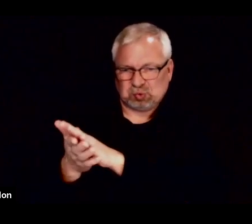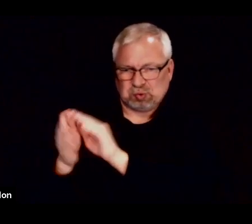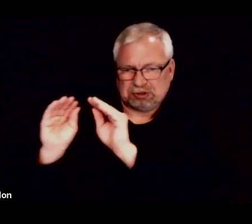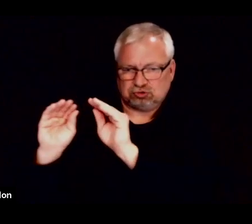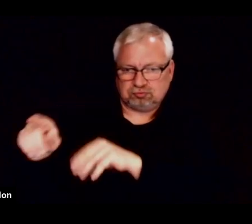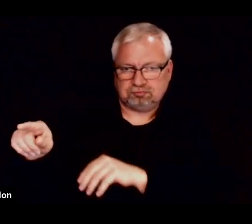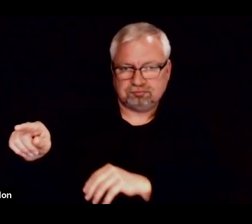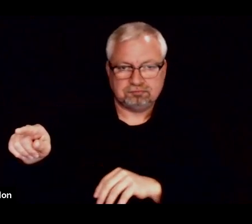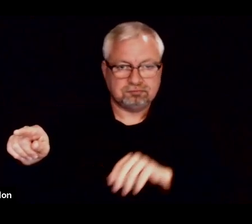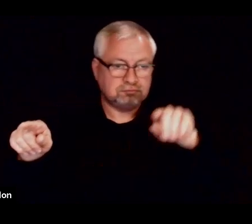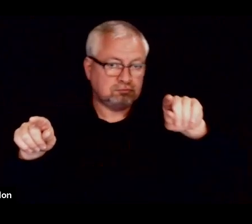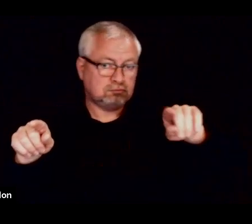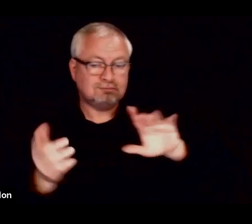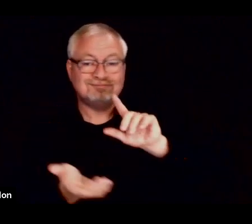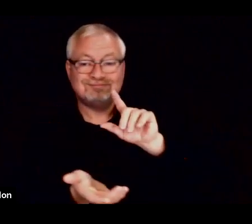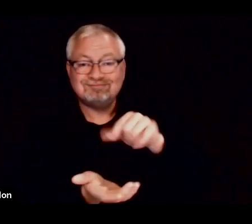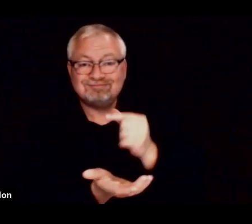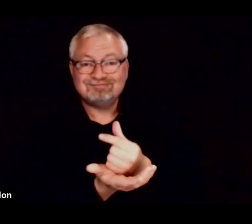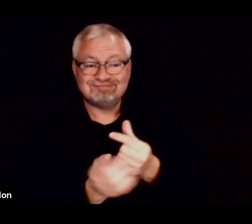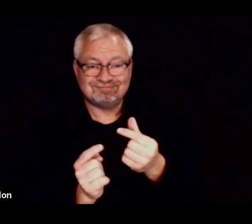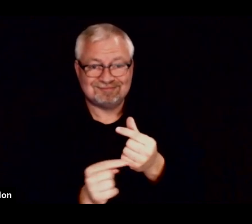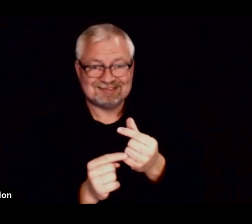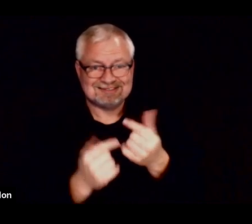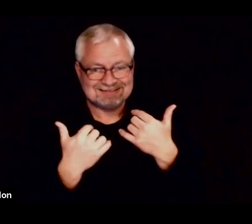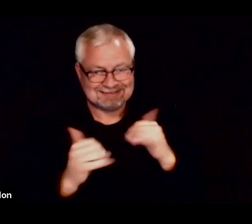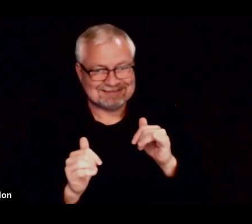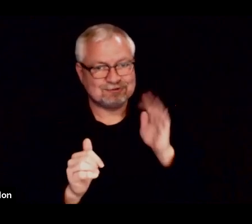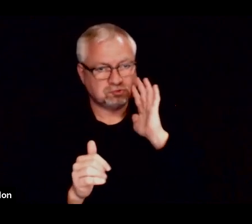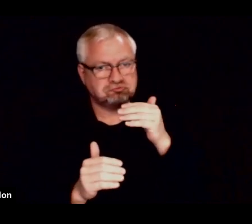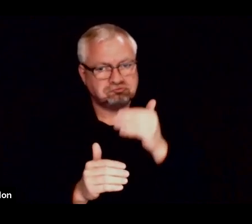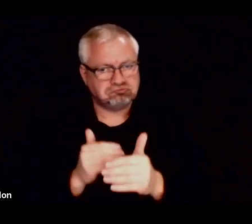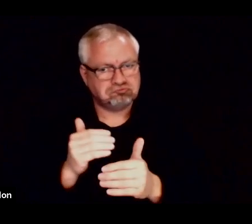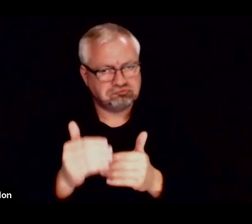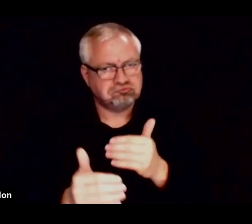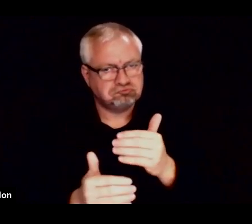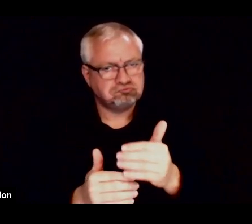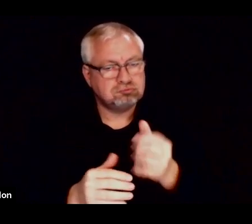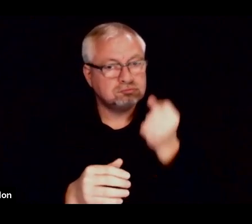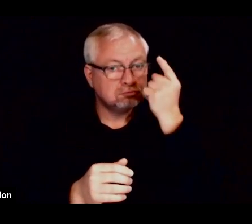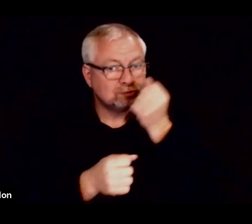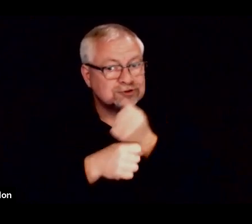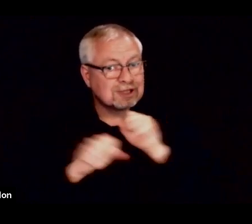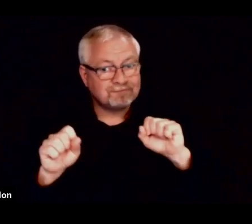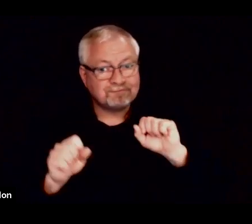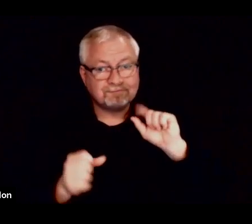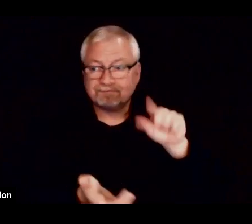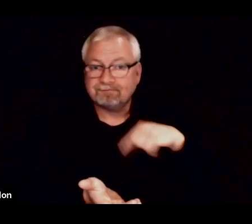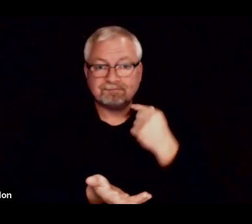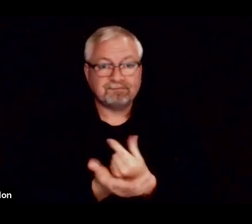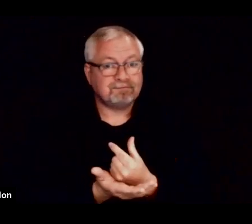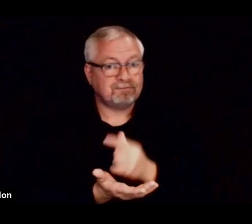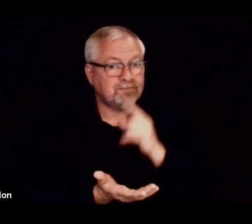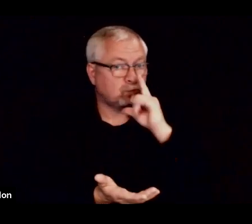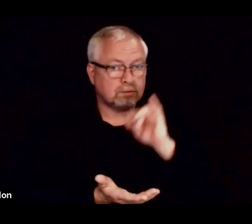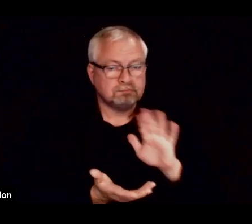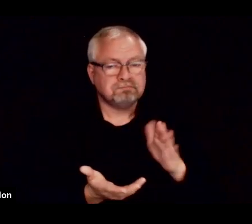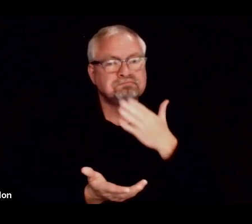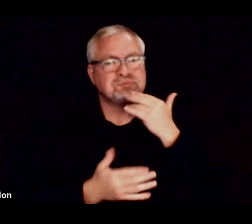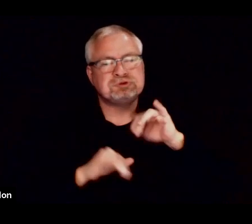effect. Just a reminder that the safest way to observe graduation is for everyone to stay home.